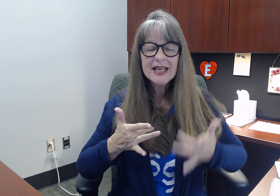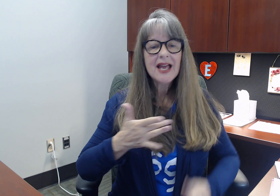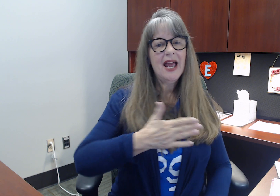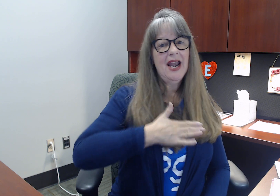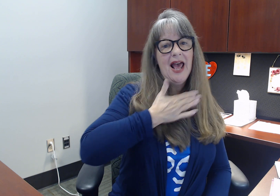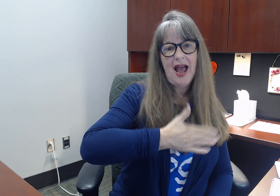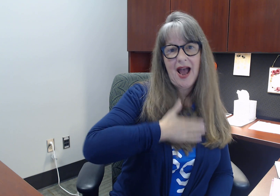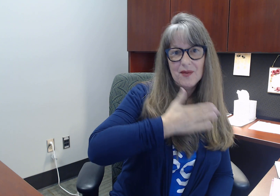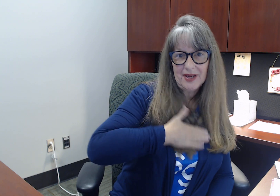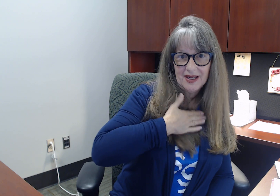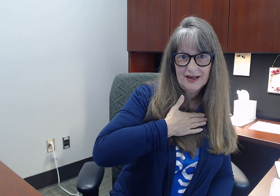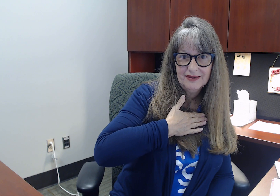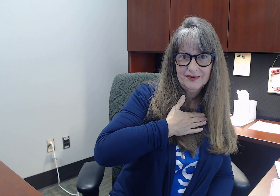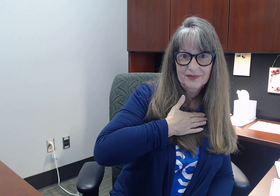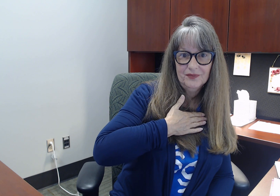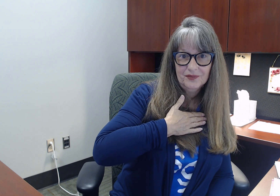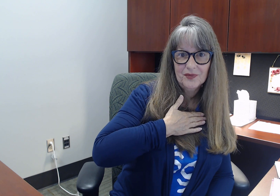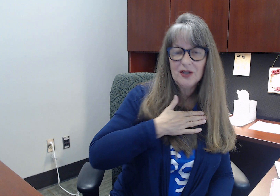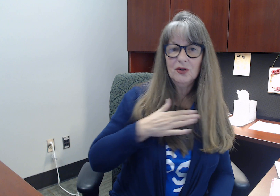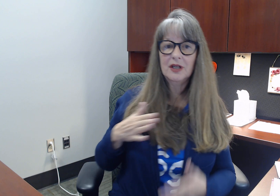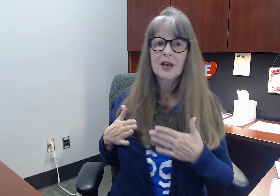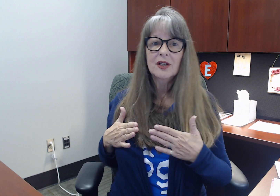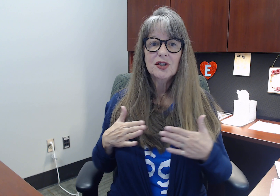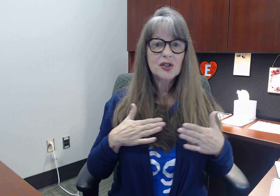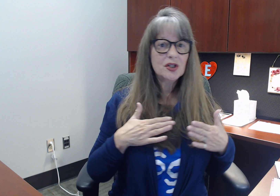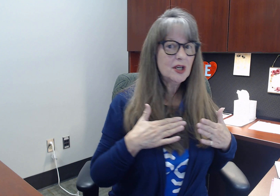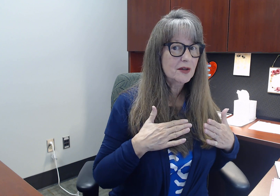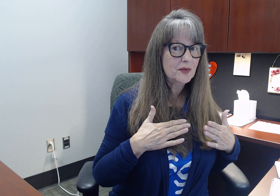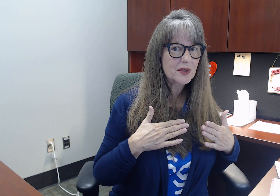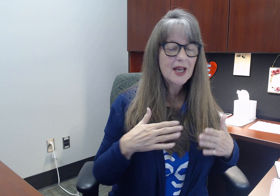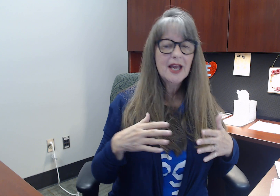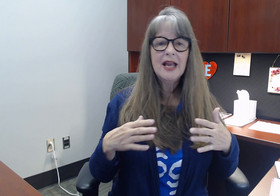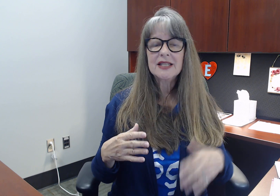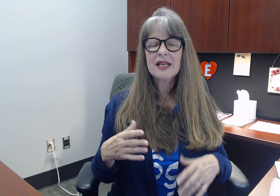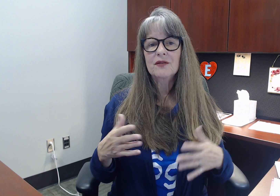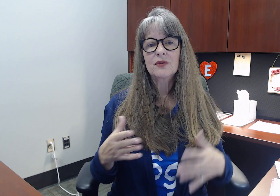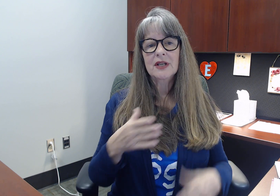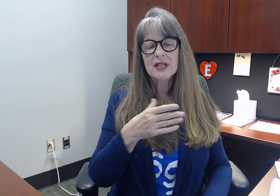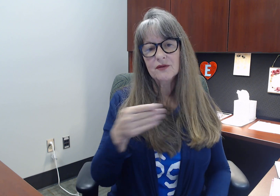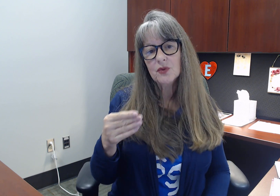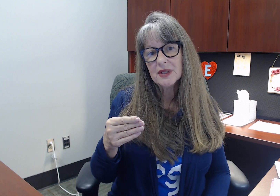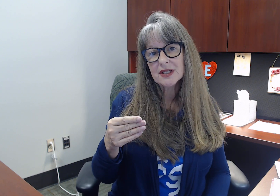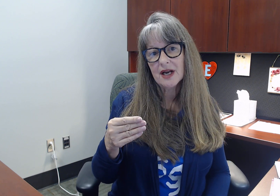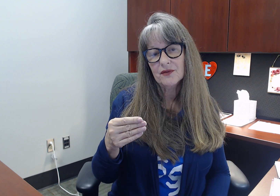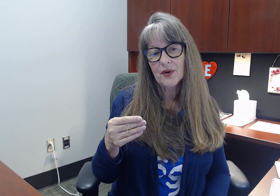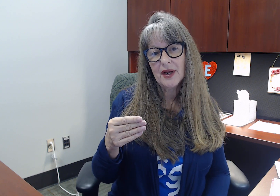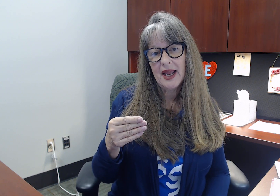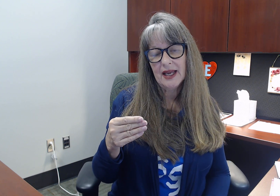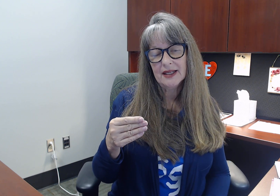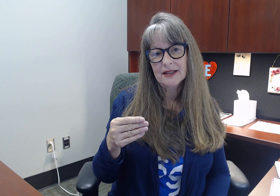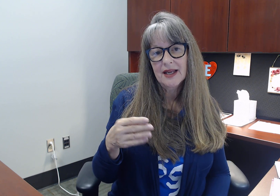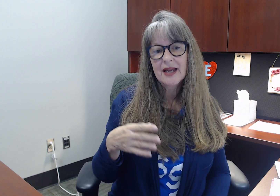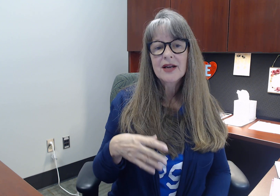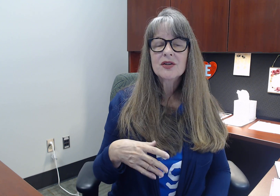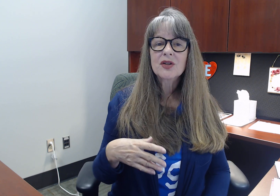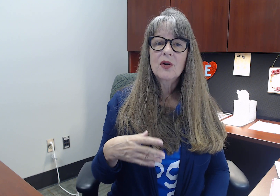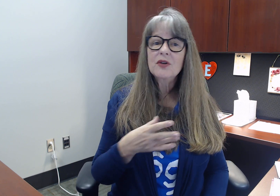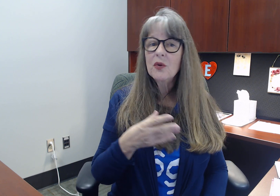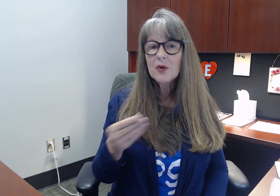and happy. Right? You could shift instead of doing the sign for and. So if you don't want to remember